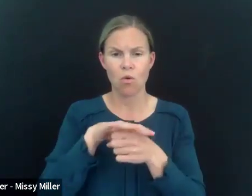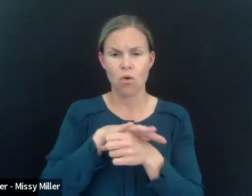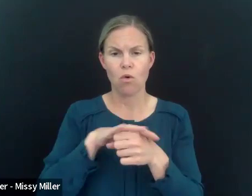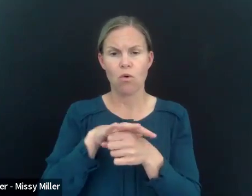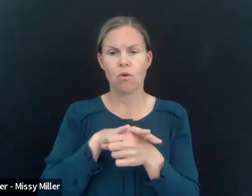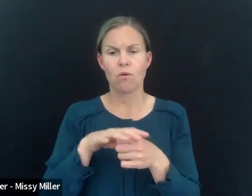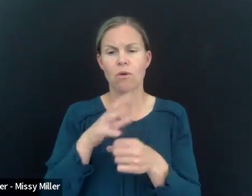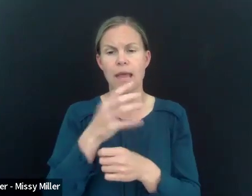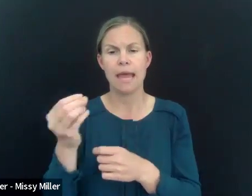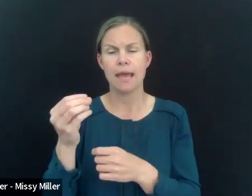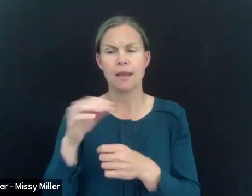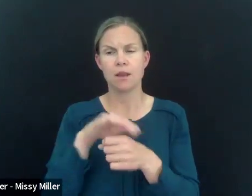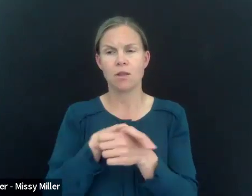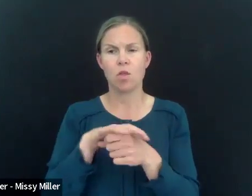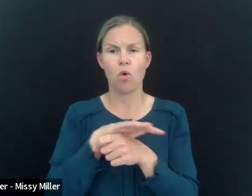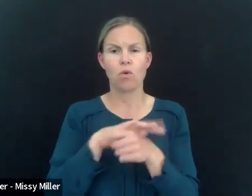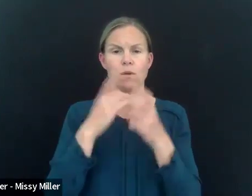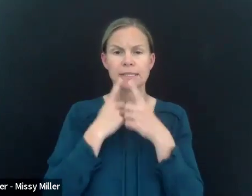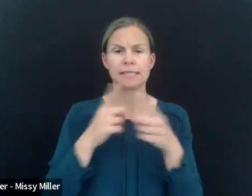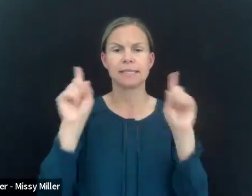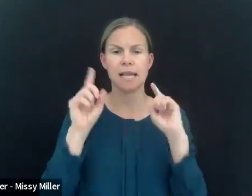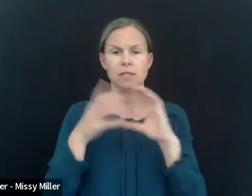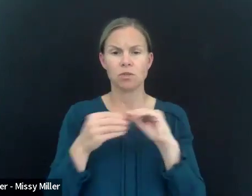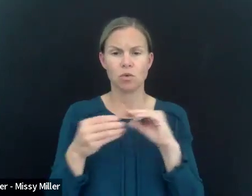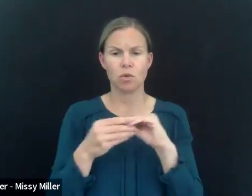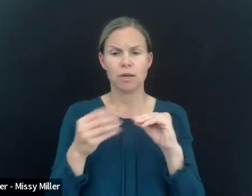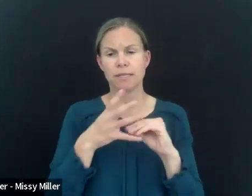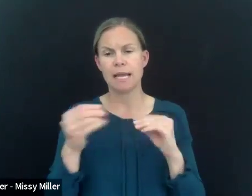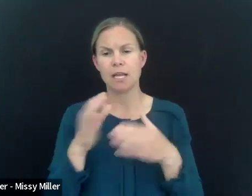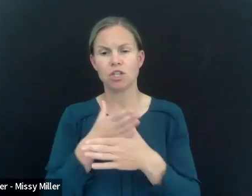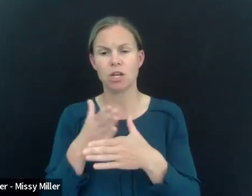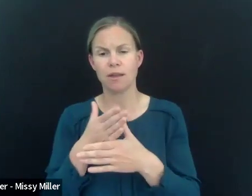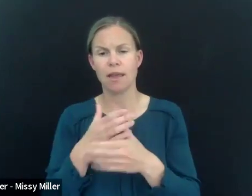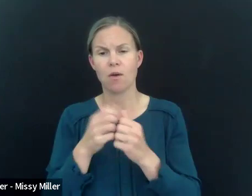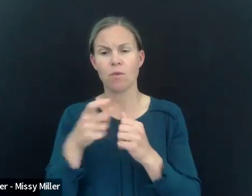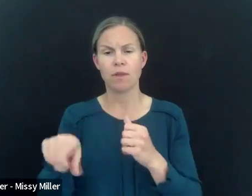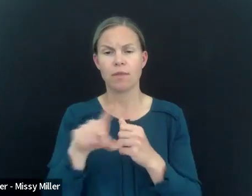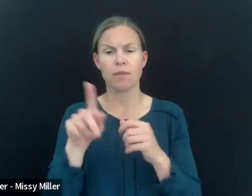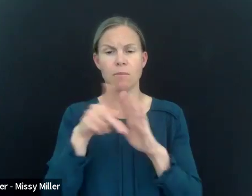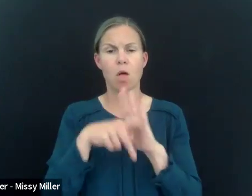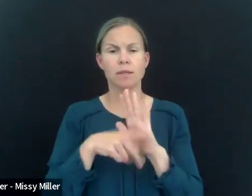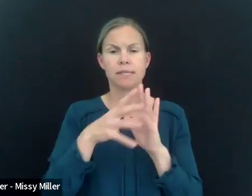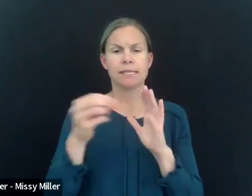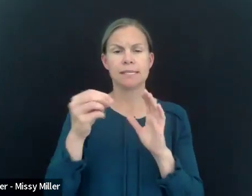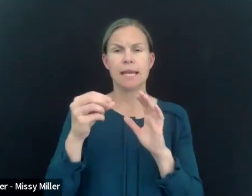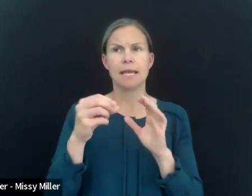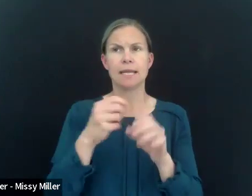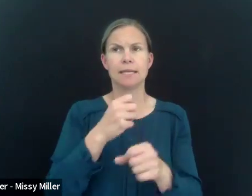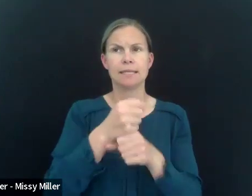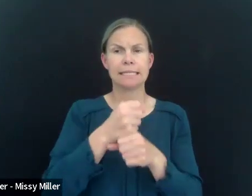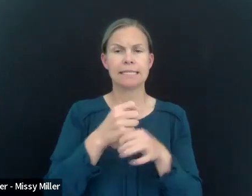local success stories and sharing that with policy and decision makers so that they can be thinking